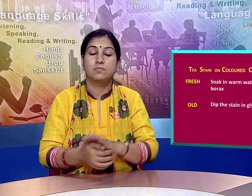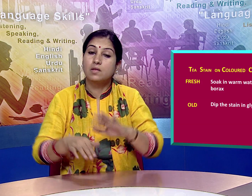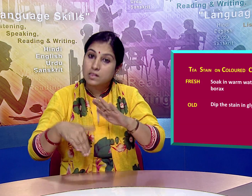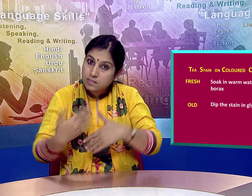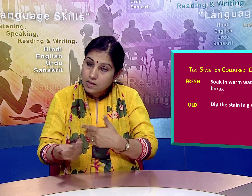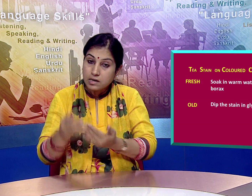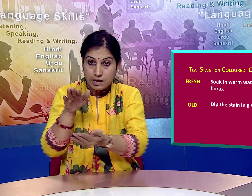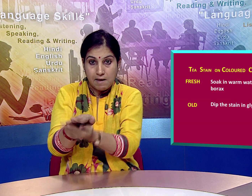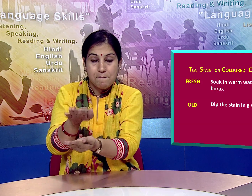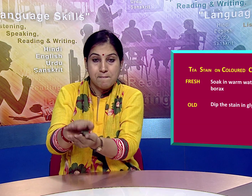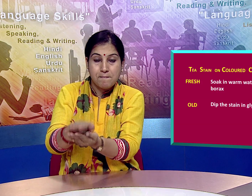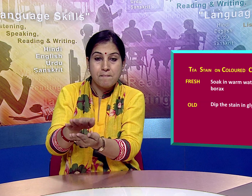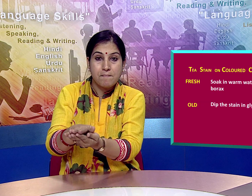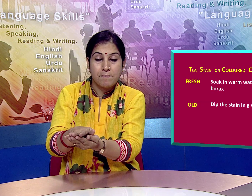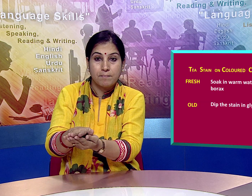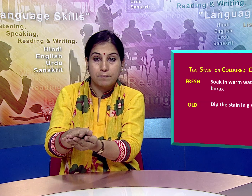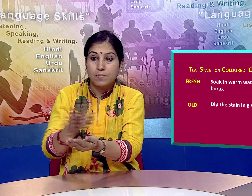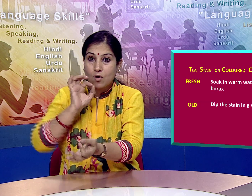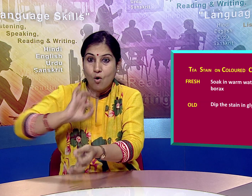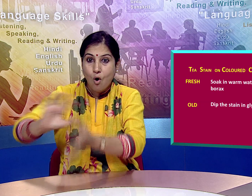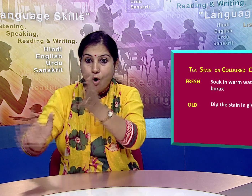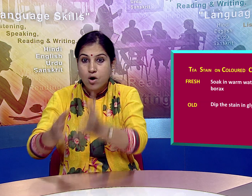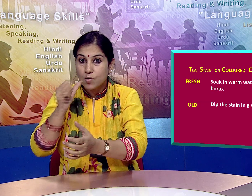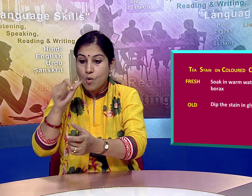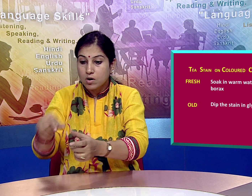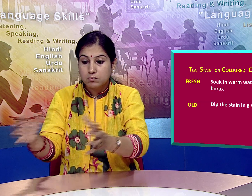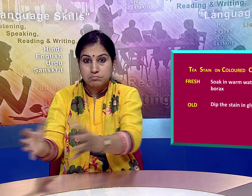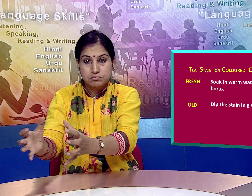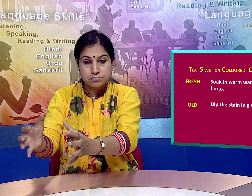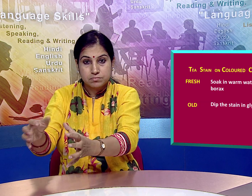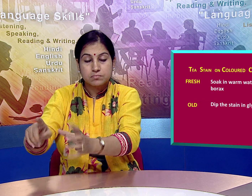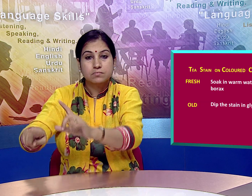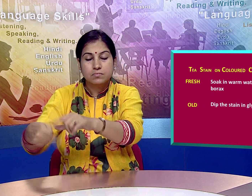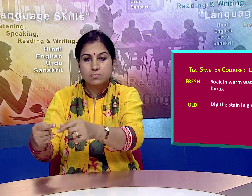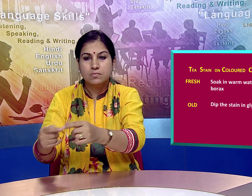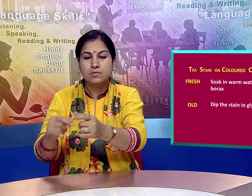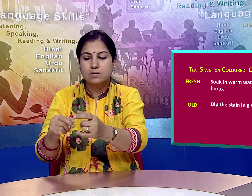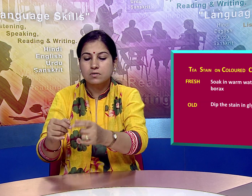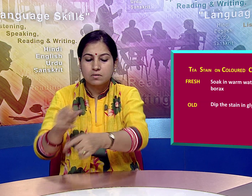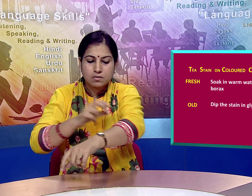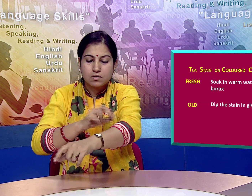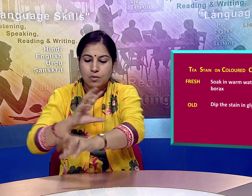and then keep the fabric into hot water till the stain start dissolving.